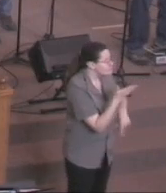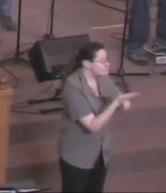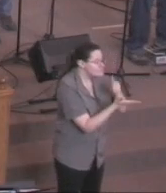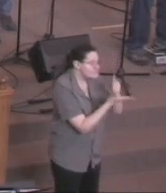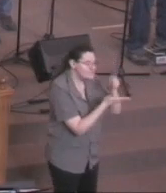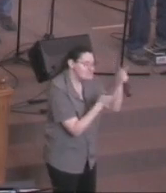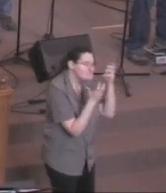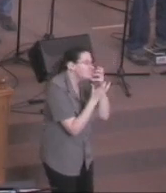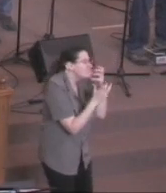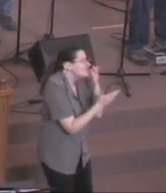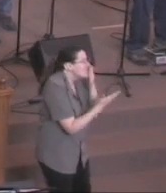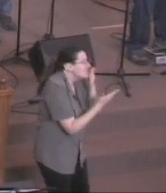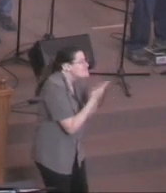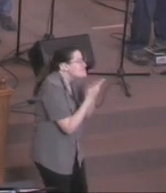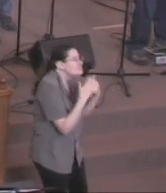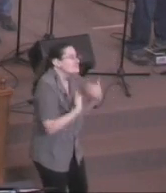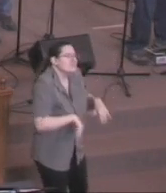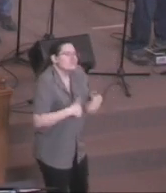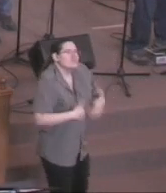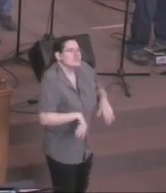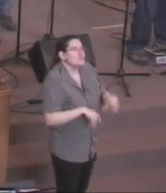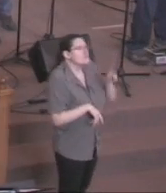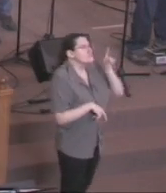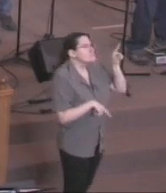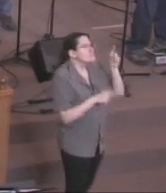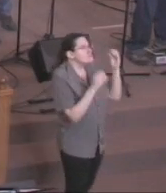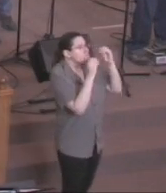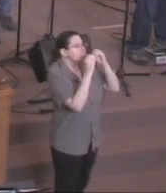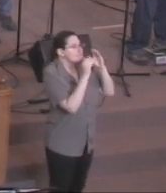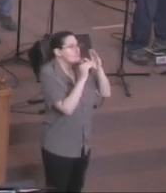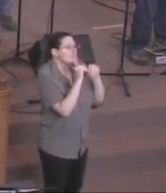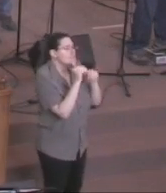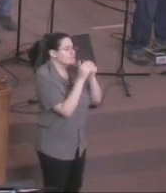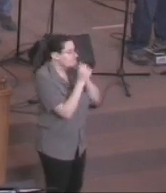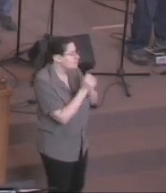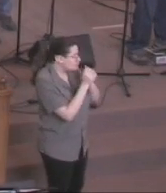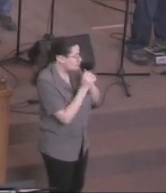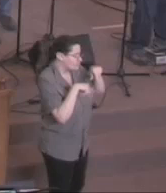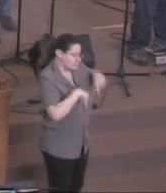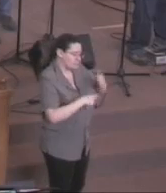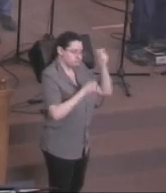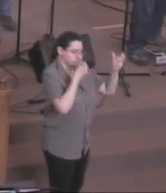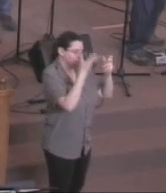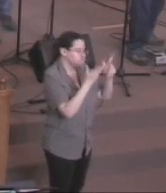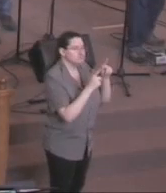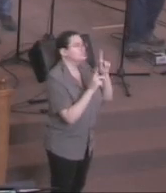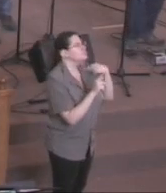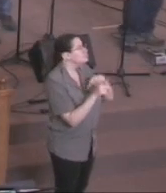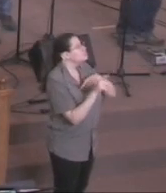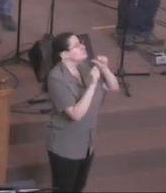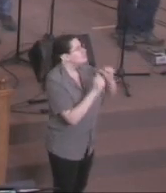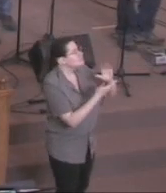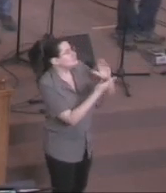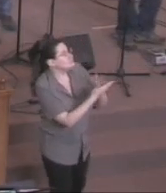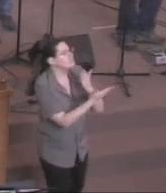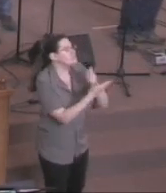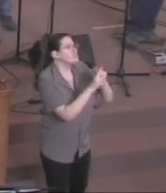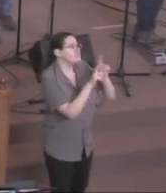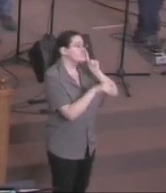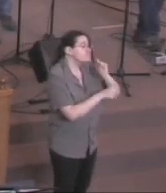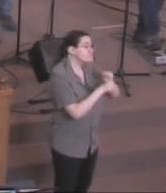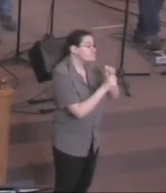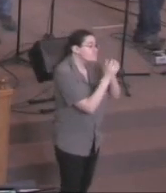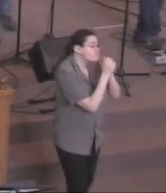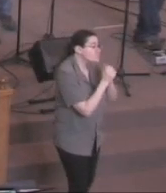Isn't he good? You know, he's more than, worship's more than a song. So this is just great. We can sing. But worship is